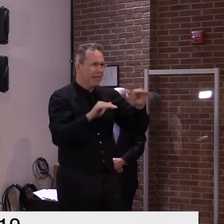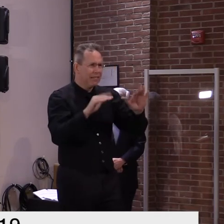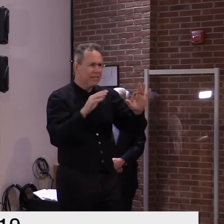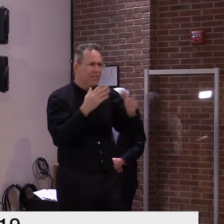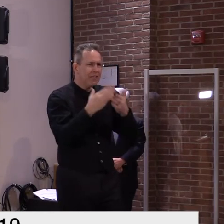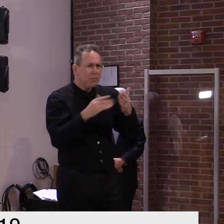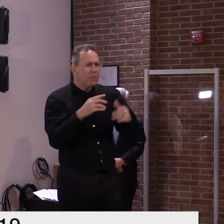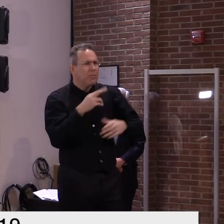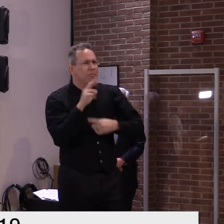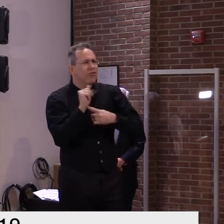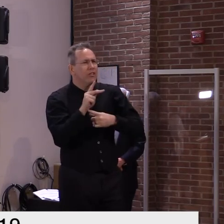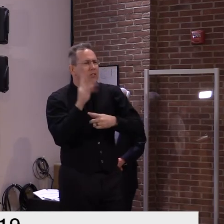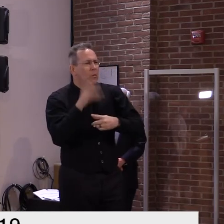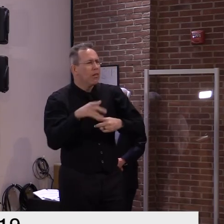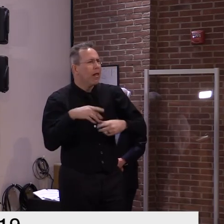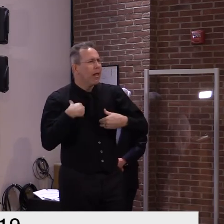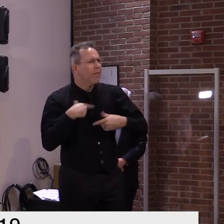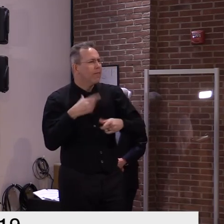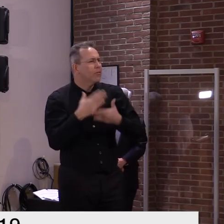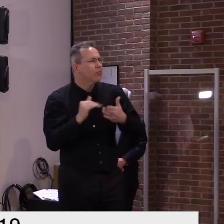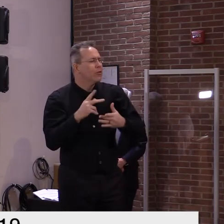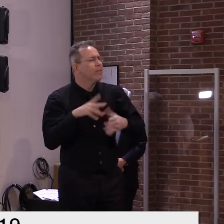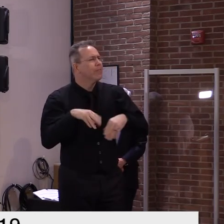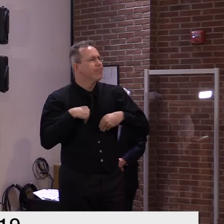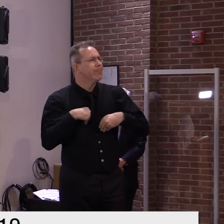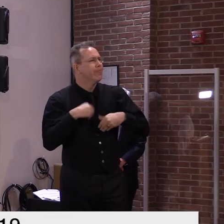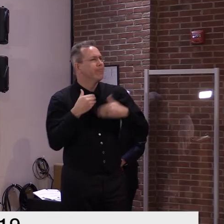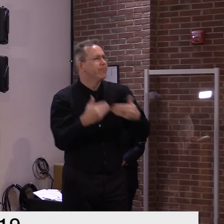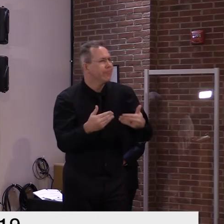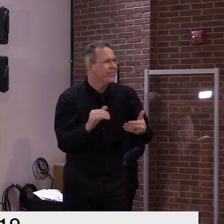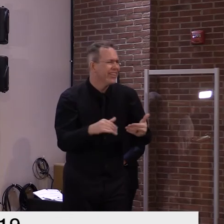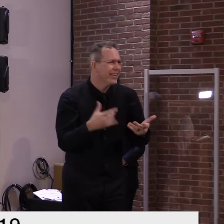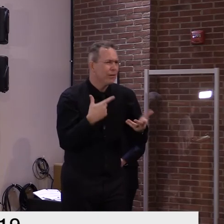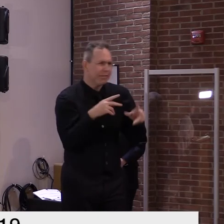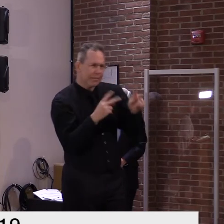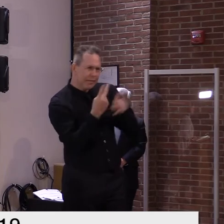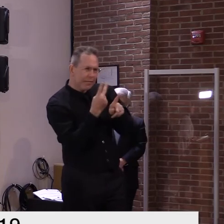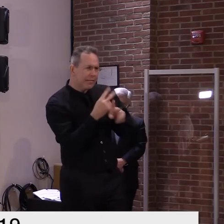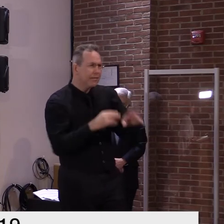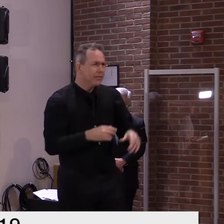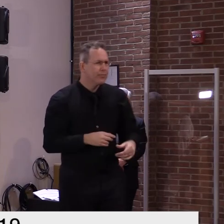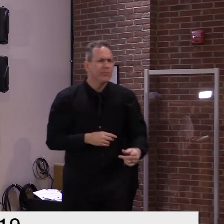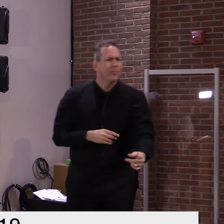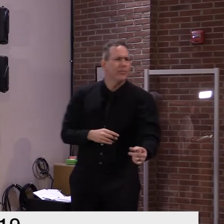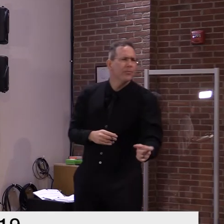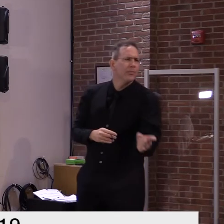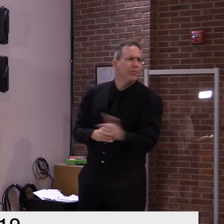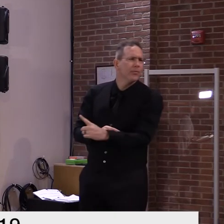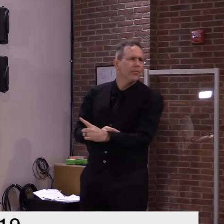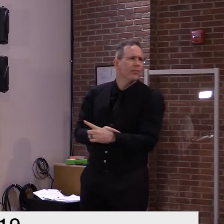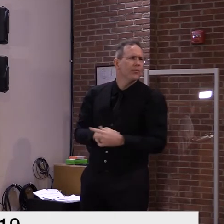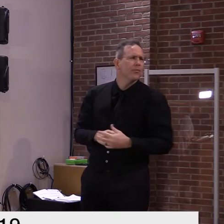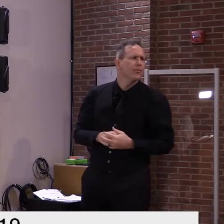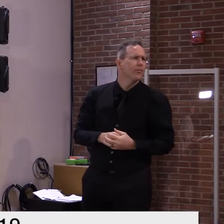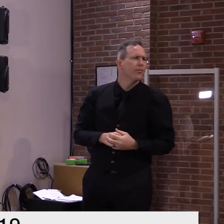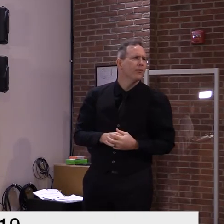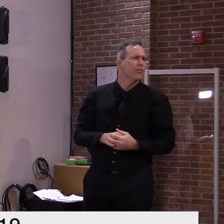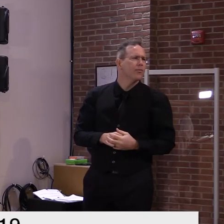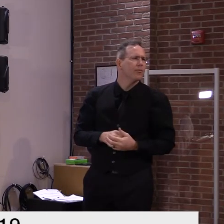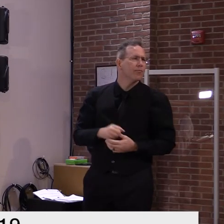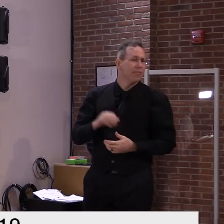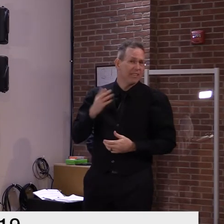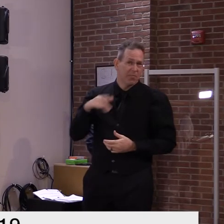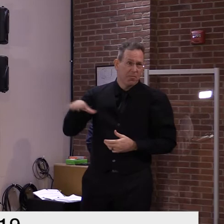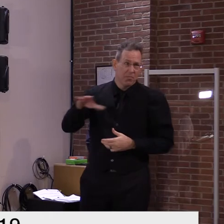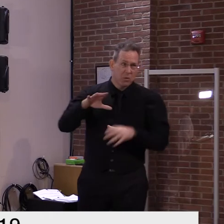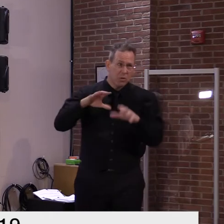So would it be accurate to say that the experts on the task force endorse this policy? We